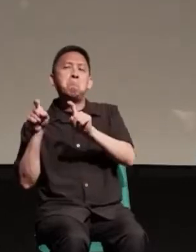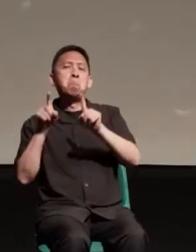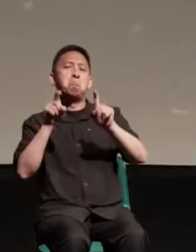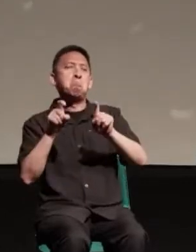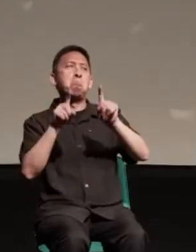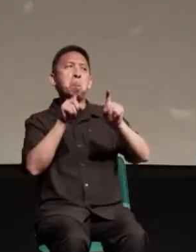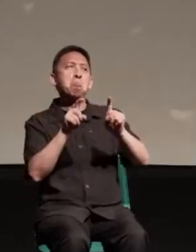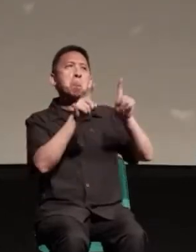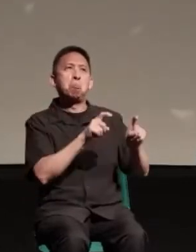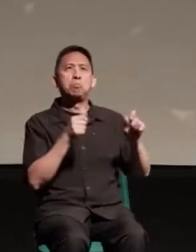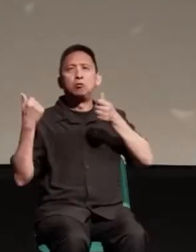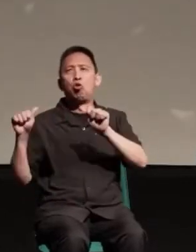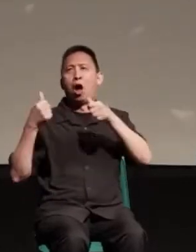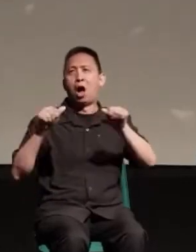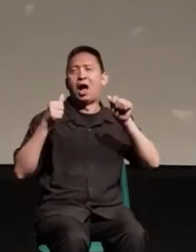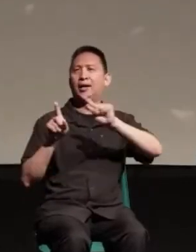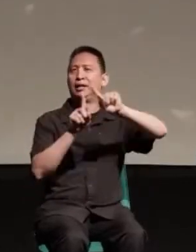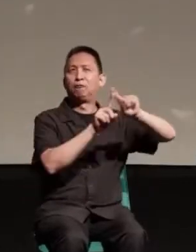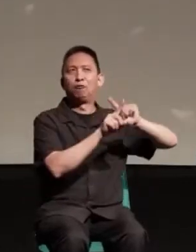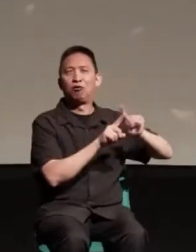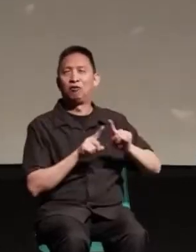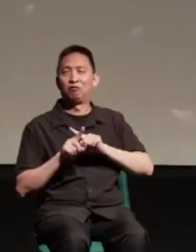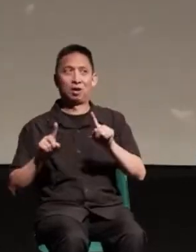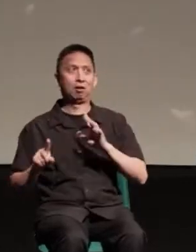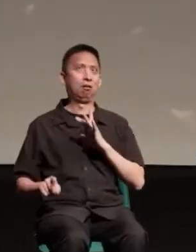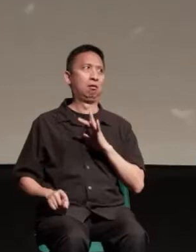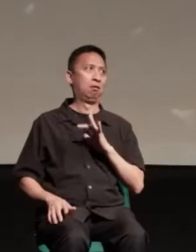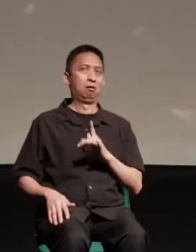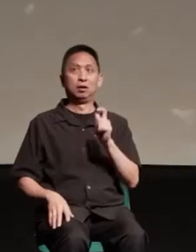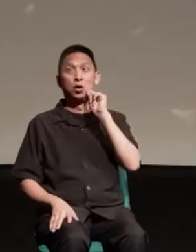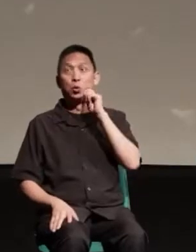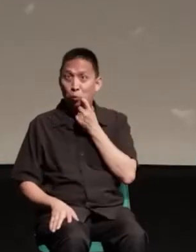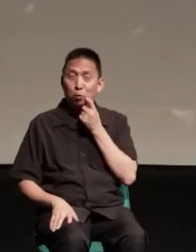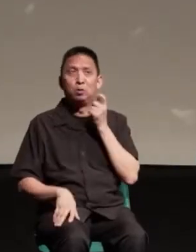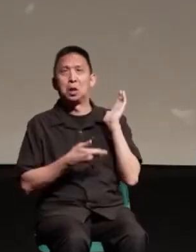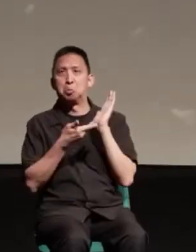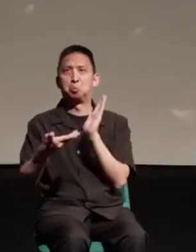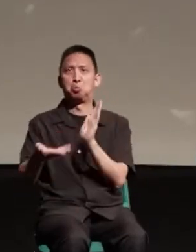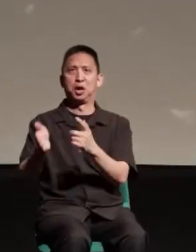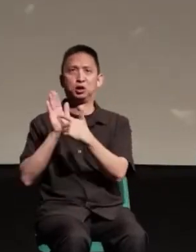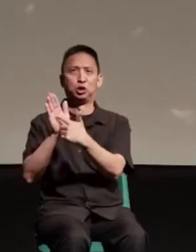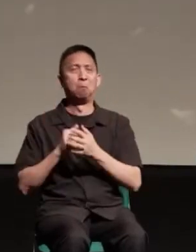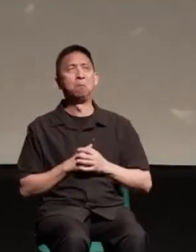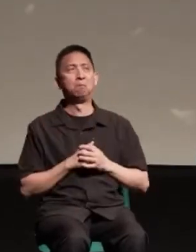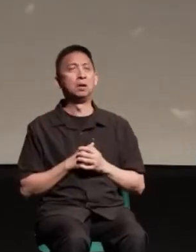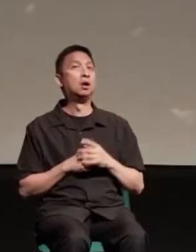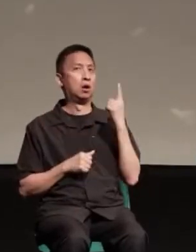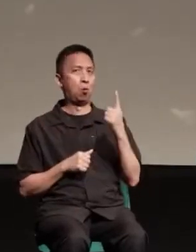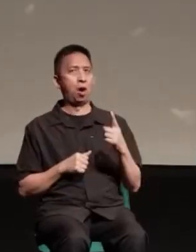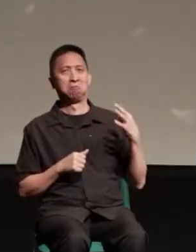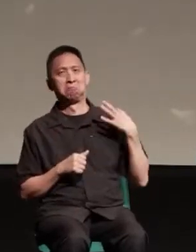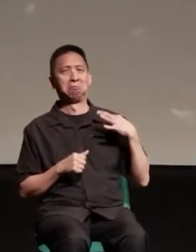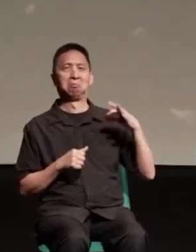pockets across the country that can experiment and try things. And what drives, I think, all of us is this